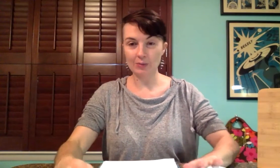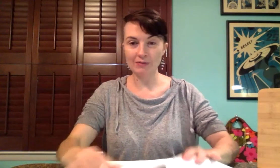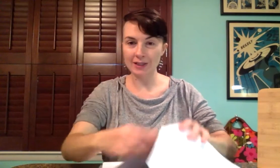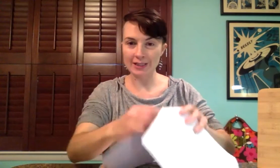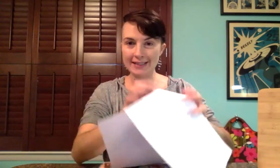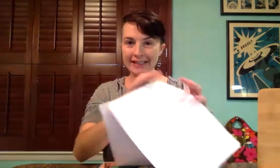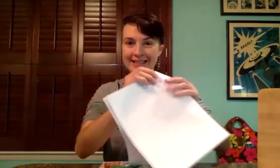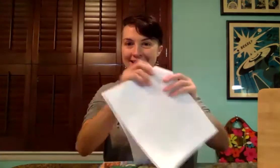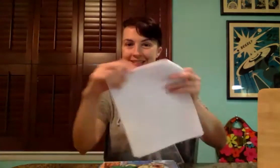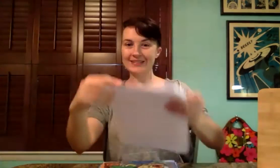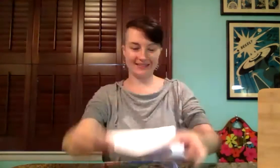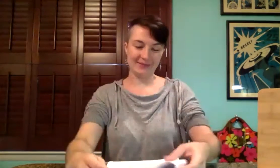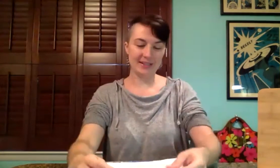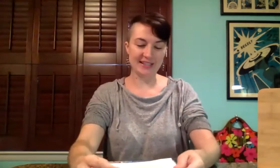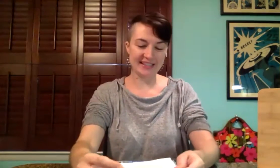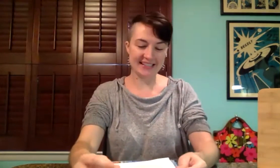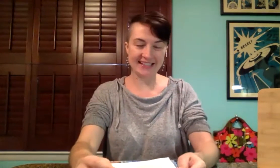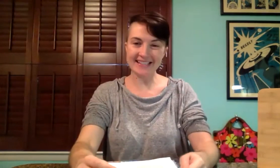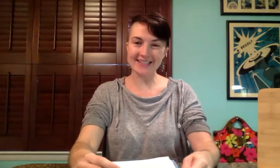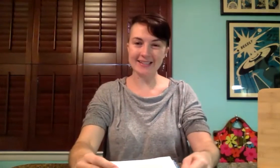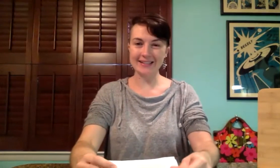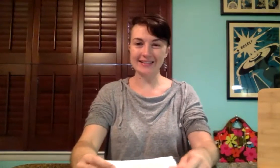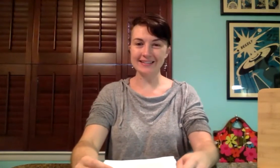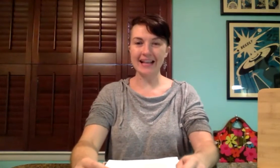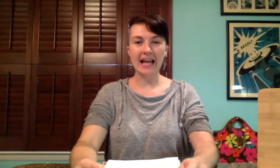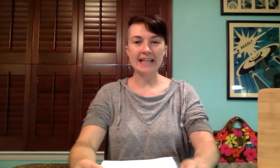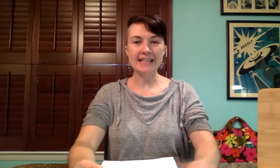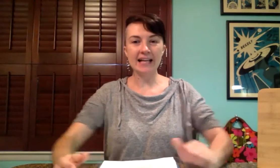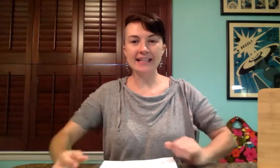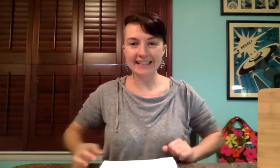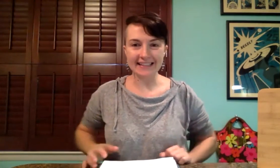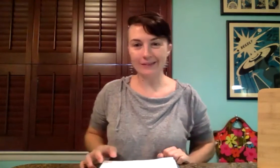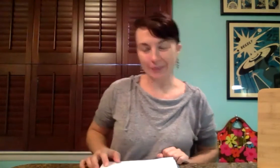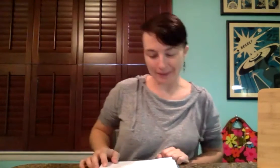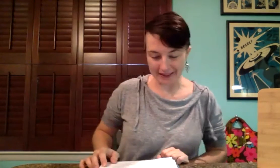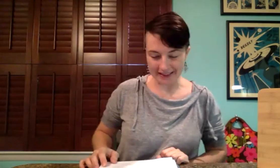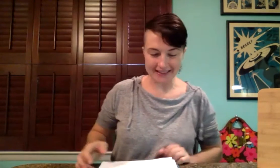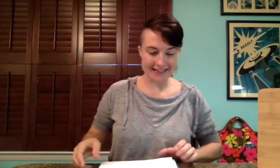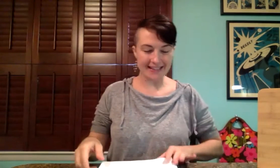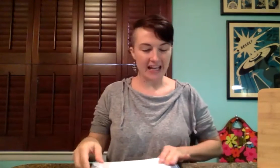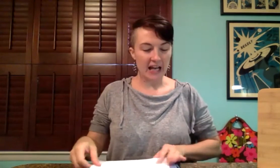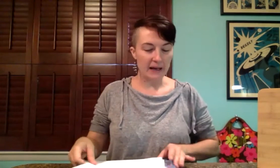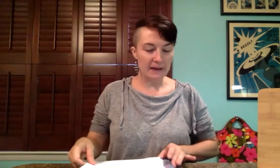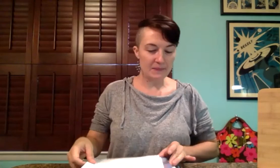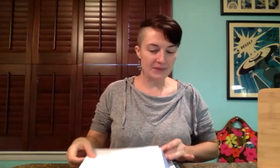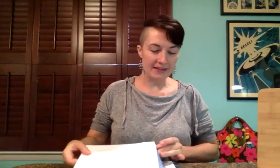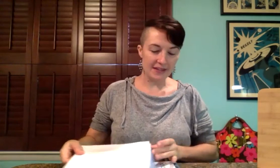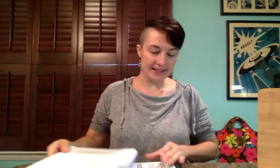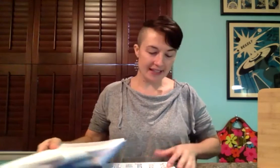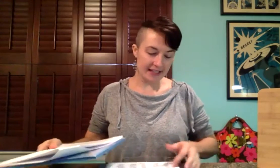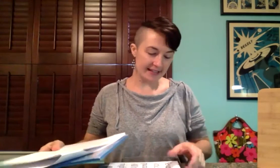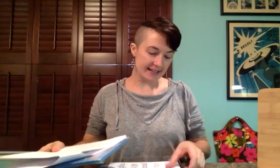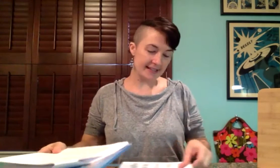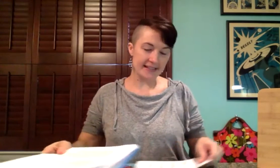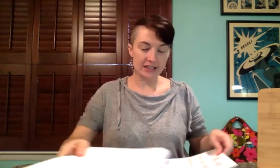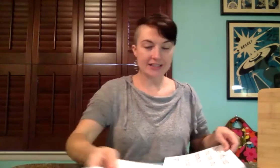move on to the second song, which is a seasonal song, 9 Little Pumpkins. This gets sung to